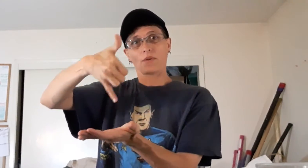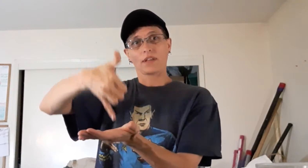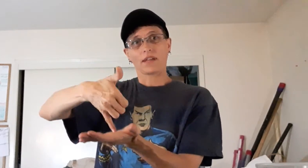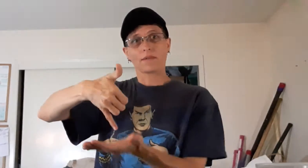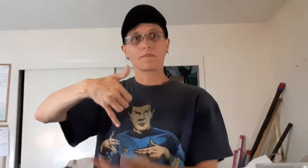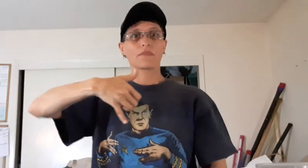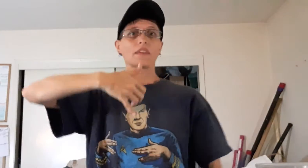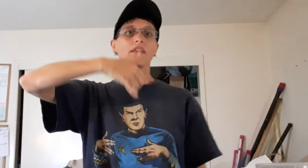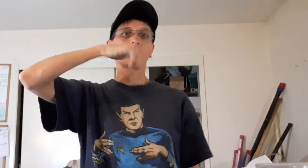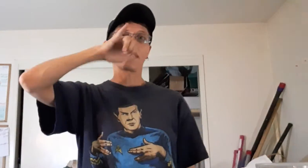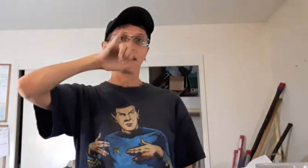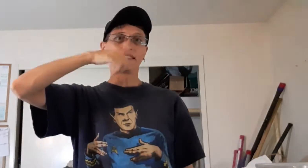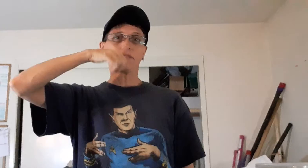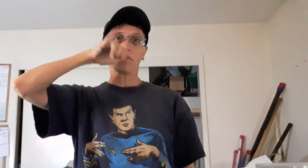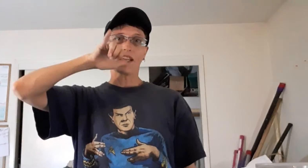boiling. This is beer.